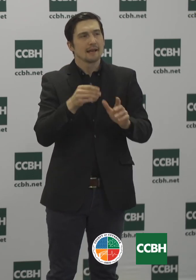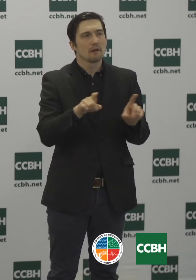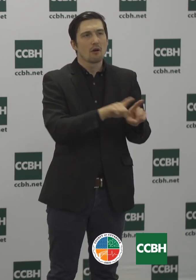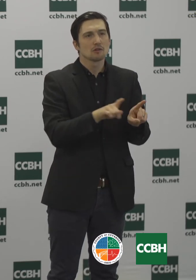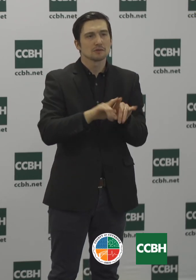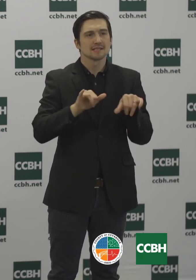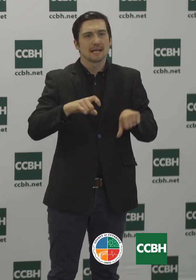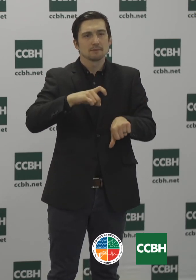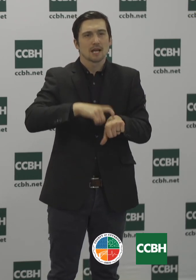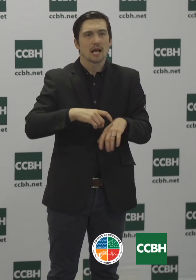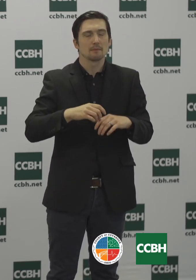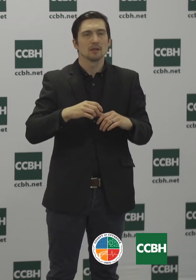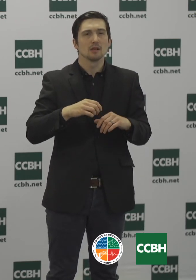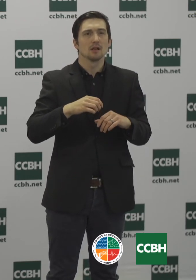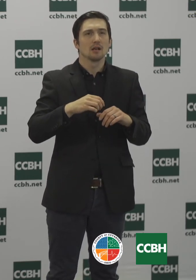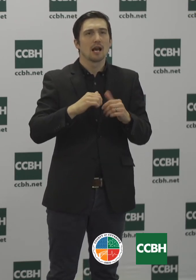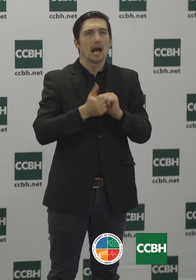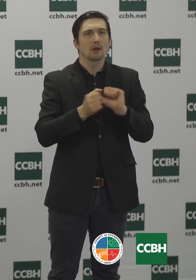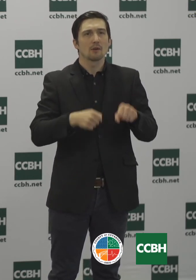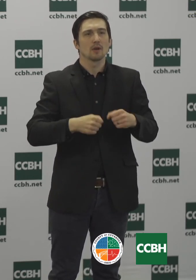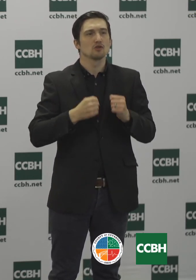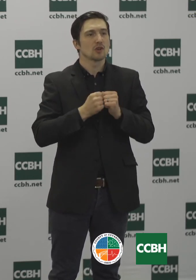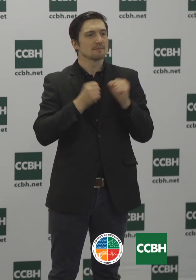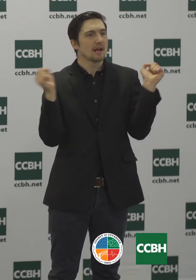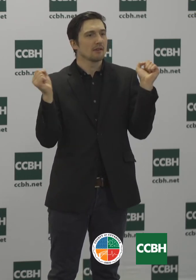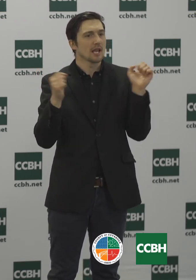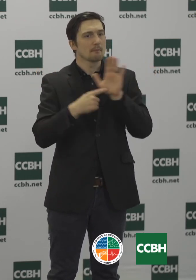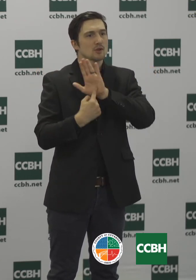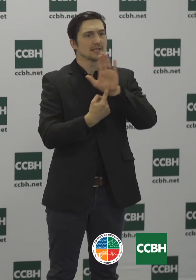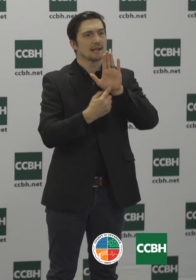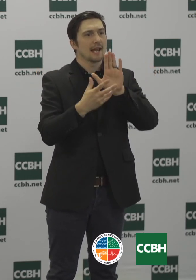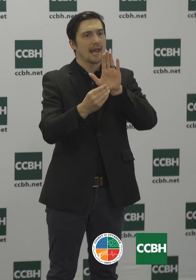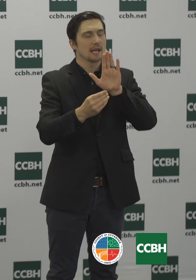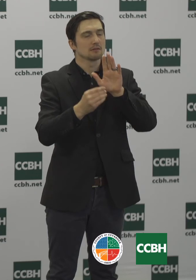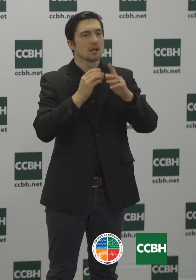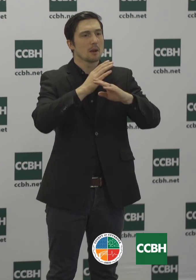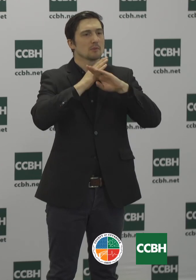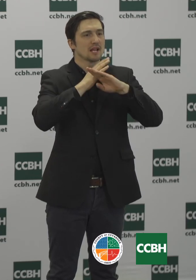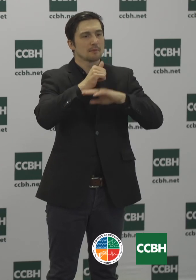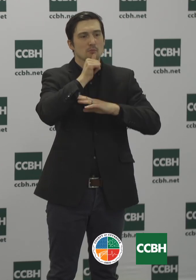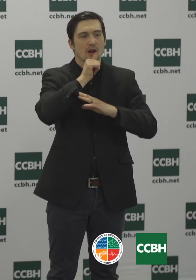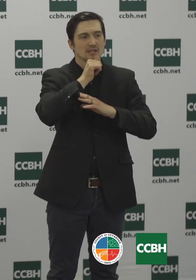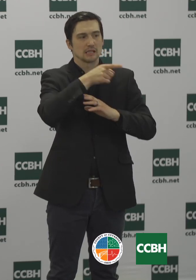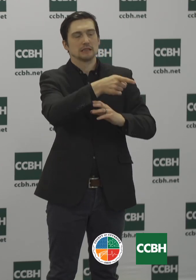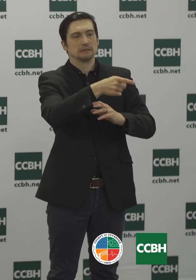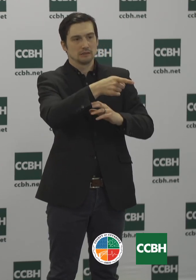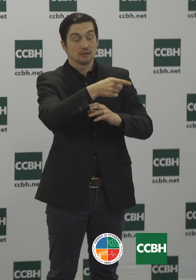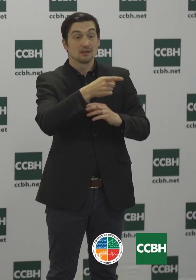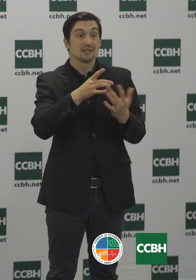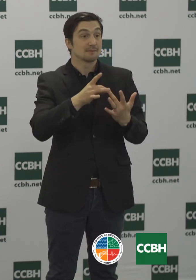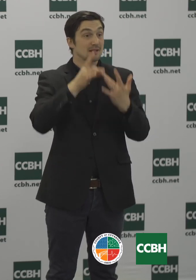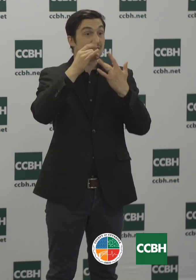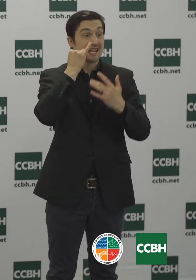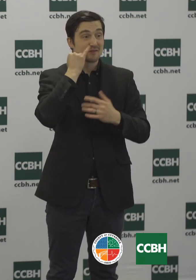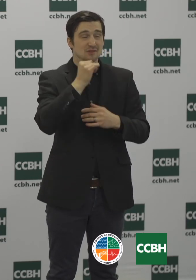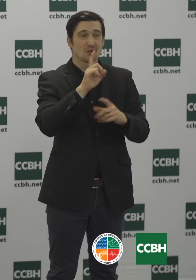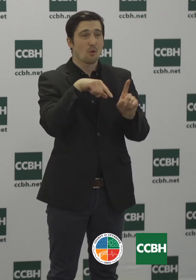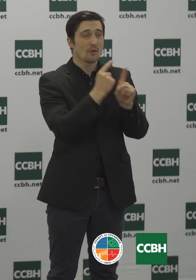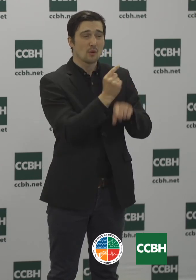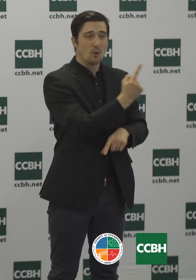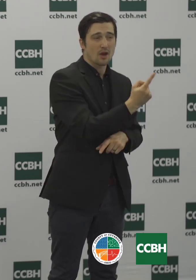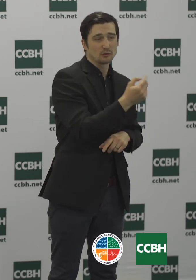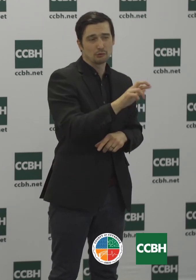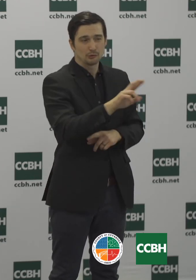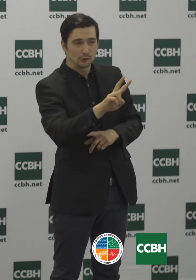can safely, transparently present and still protect privacy for the individuals, particularly if there's only 1 or 2 infections in a